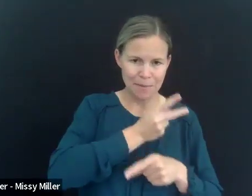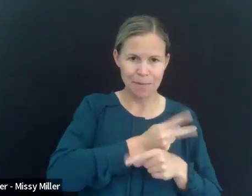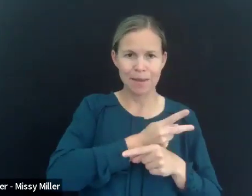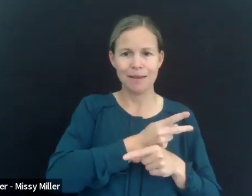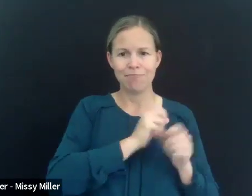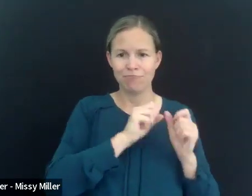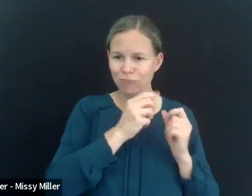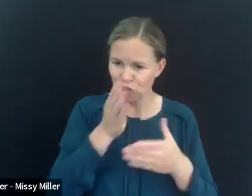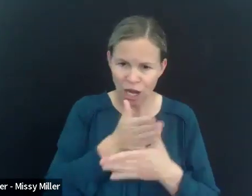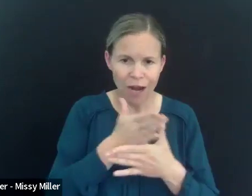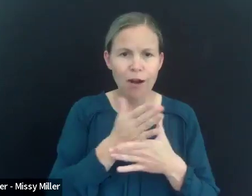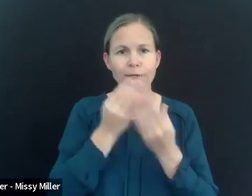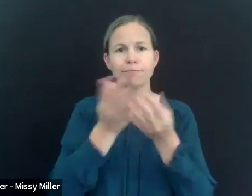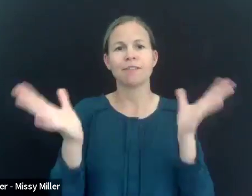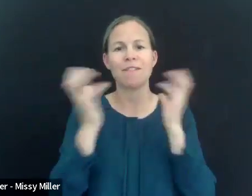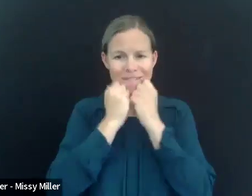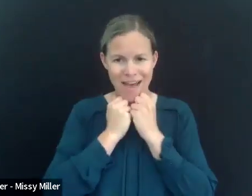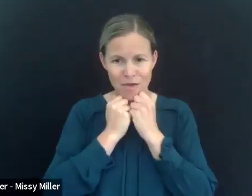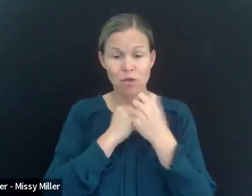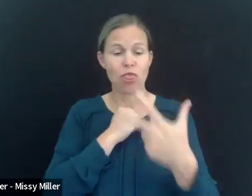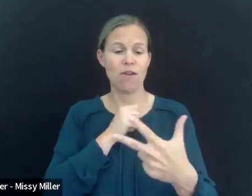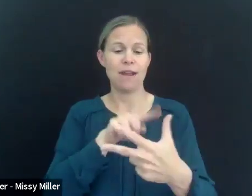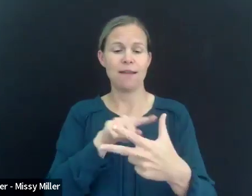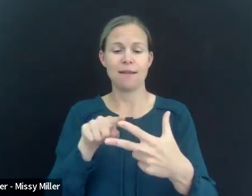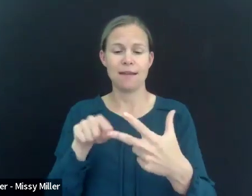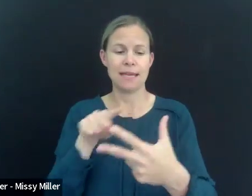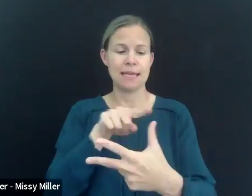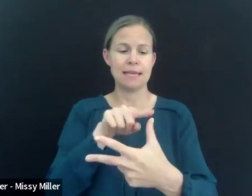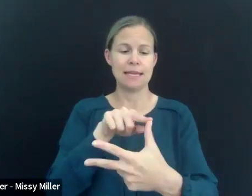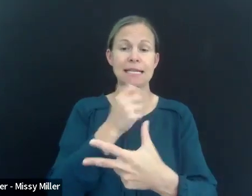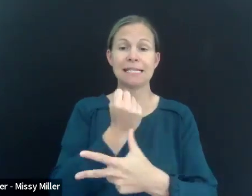and share them. And those three values are safety,